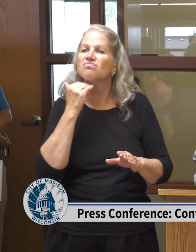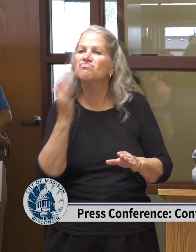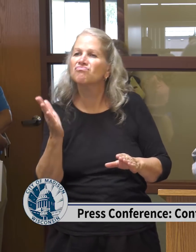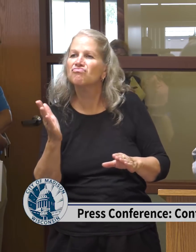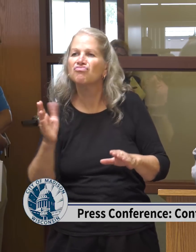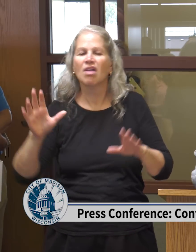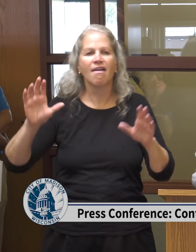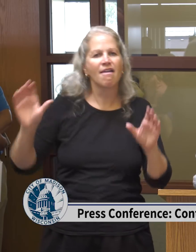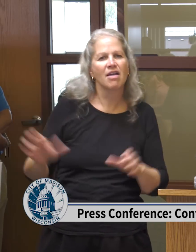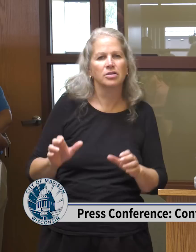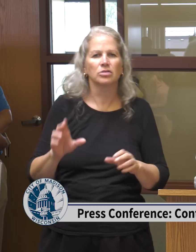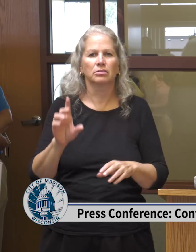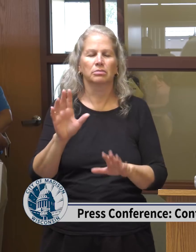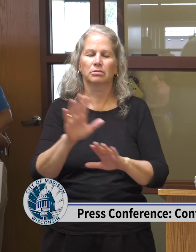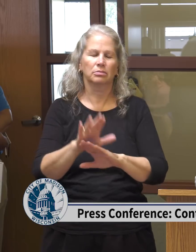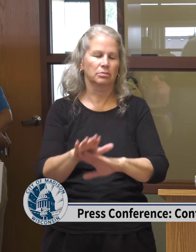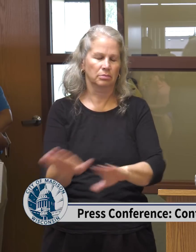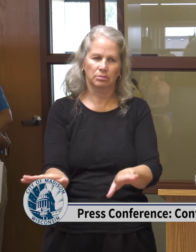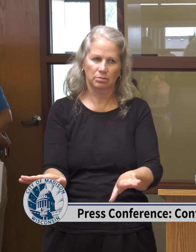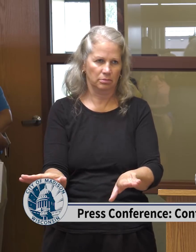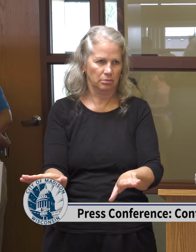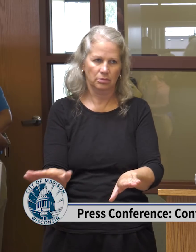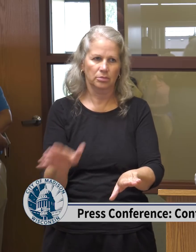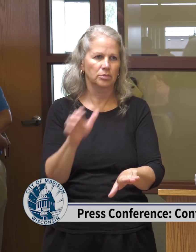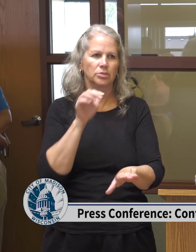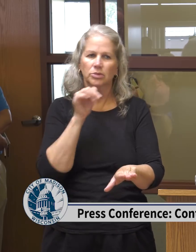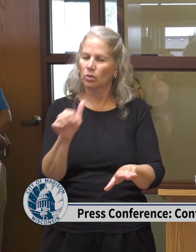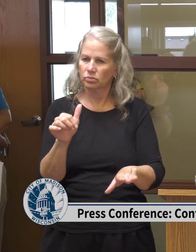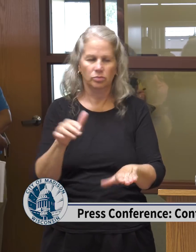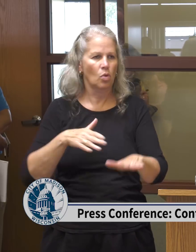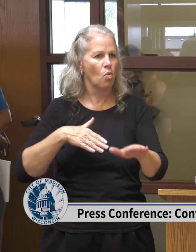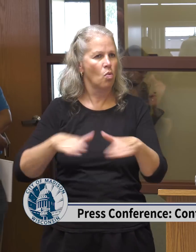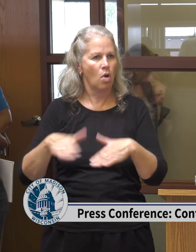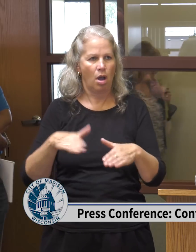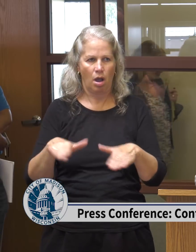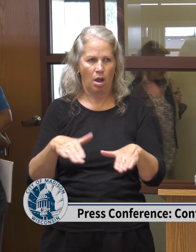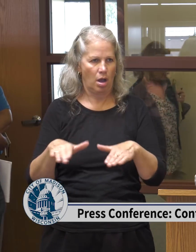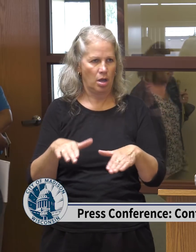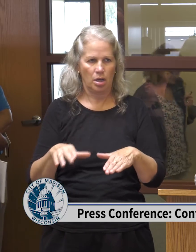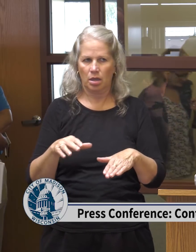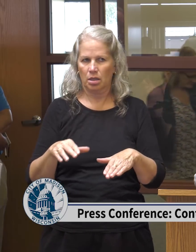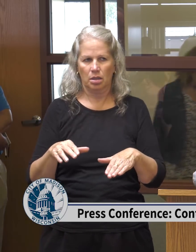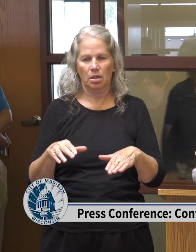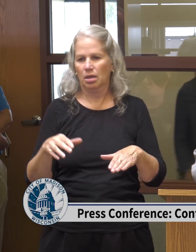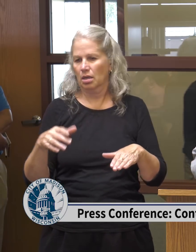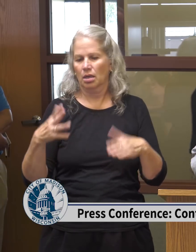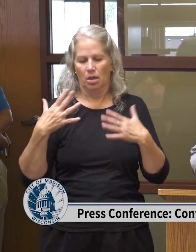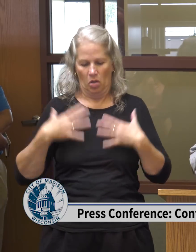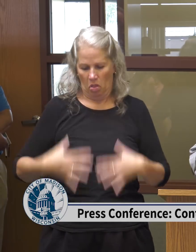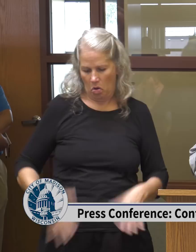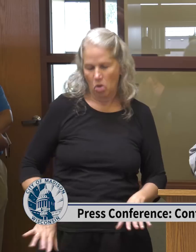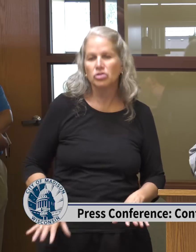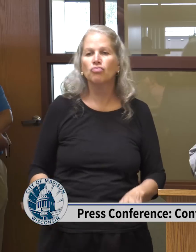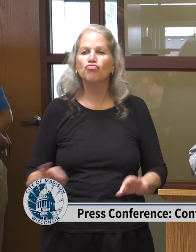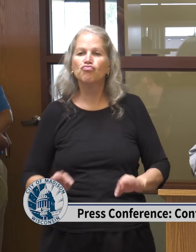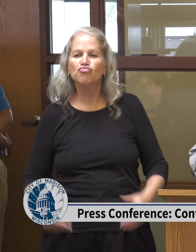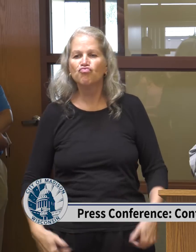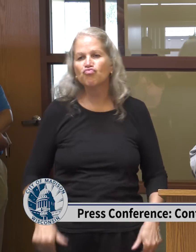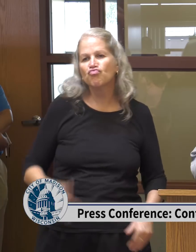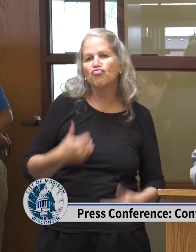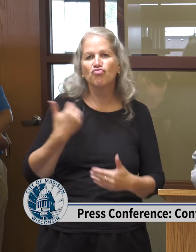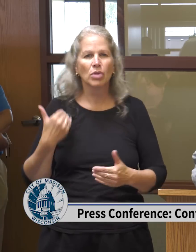words, don't walk in it without protective clothing. I mean, it's just